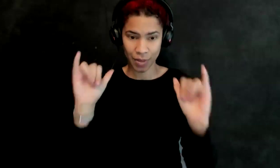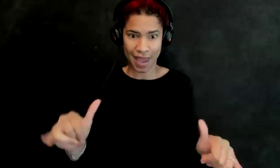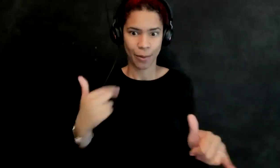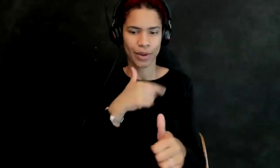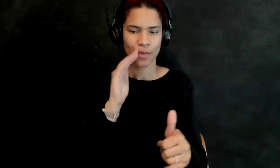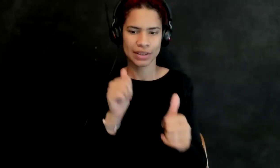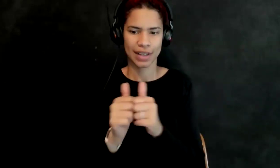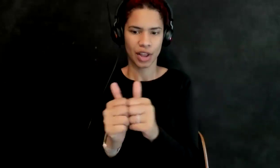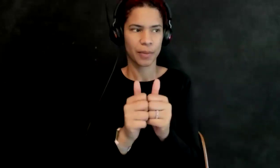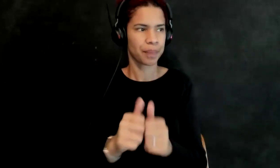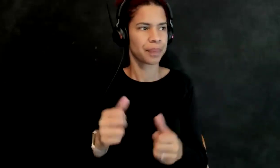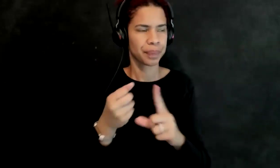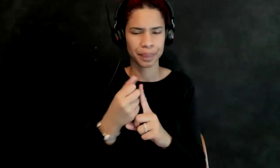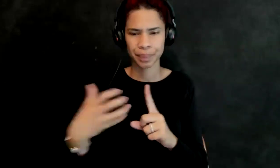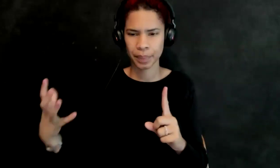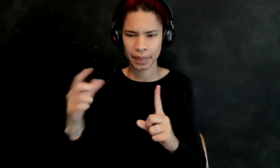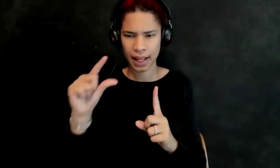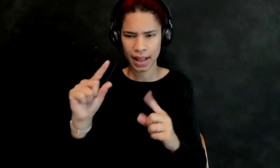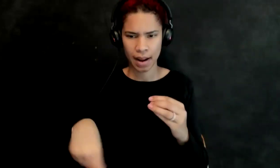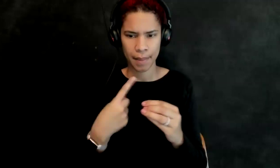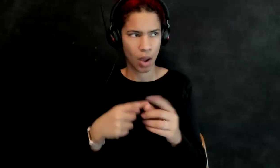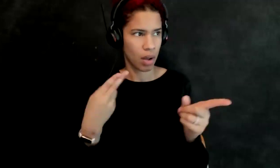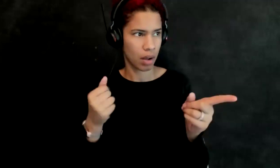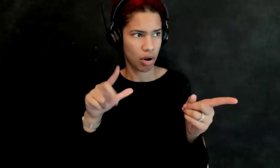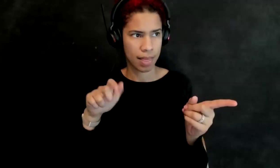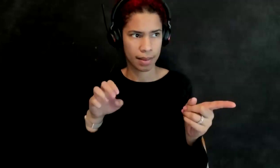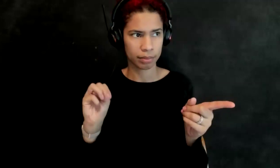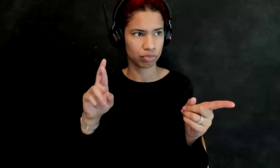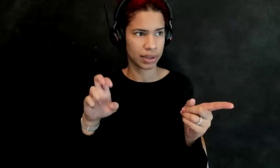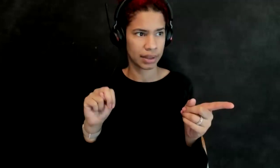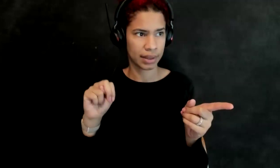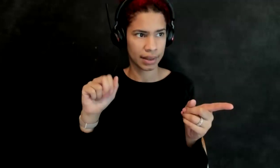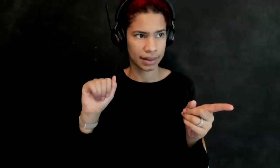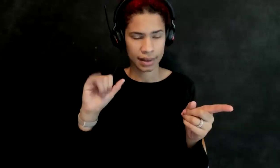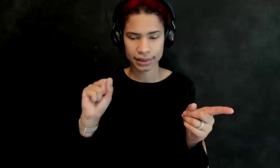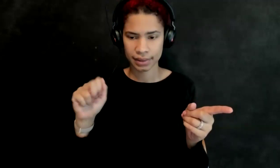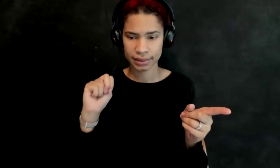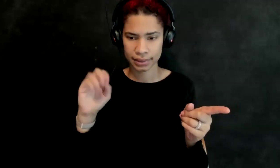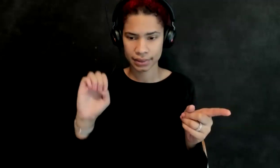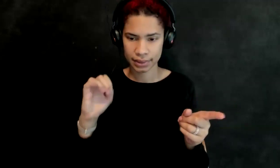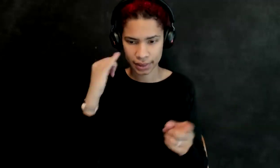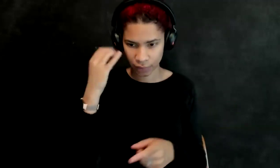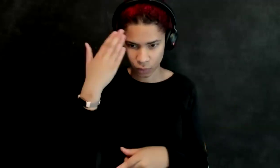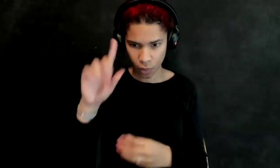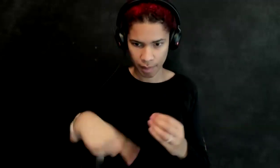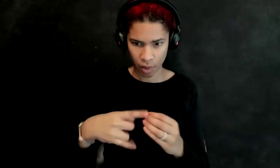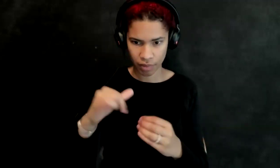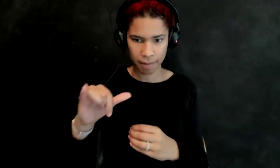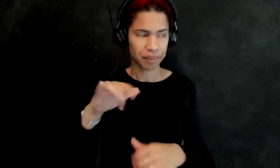little bit about the Harlem Renaissance, in case you're not familiar with it or in case you haven't thought about it for a while. It was in the early 20th